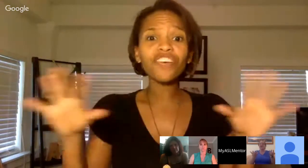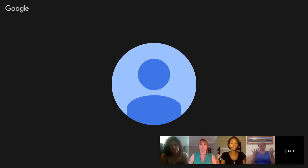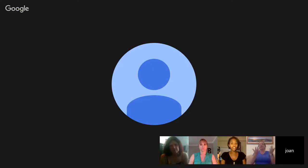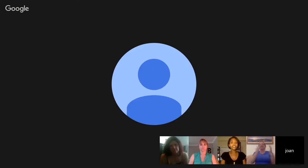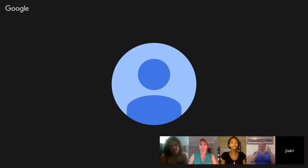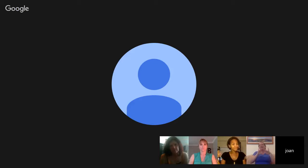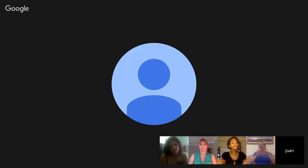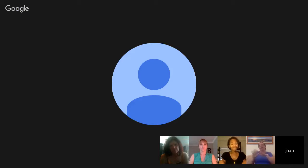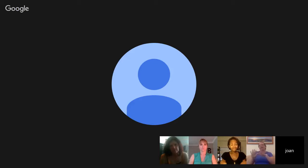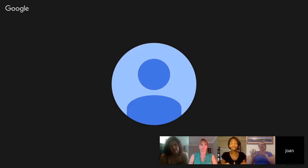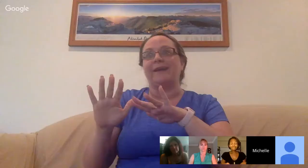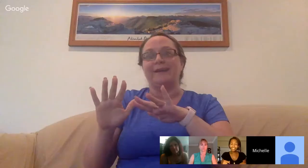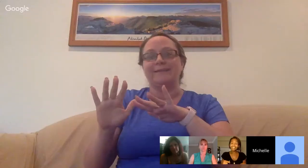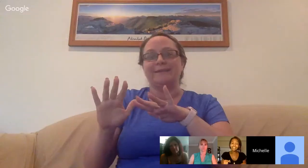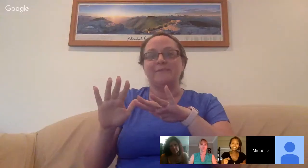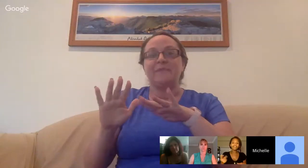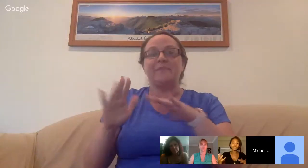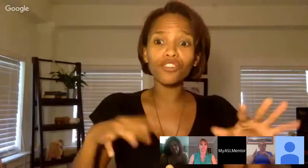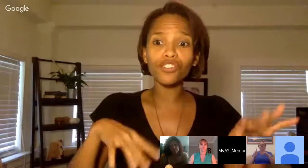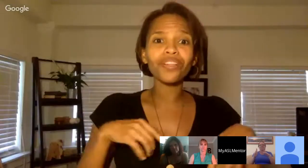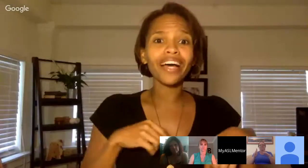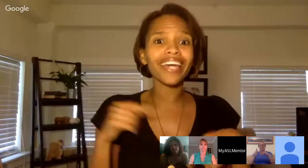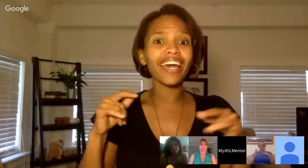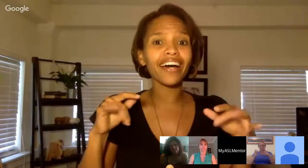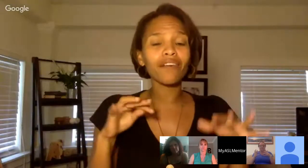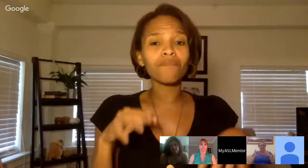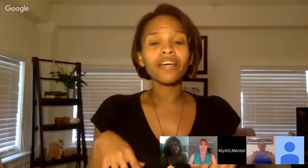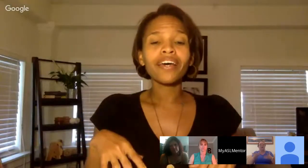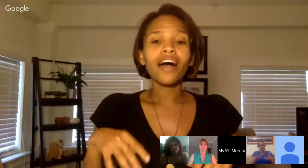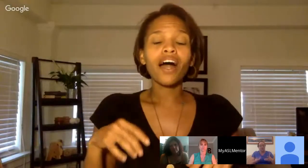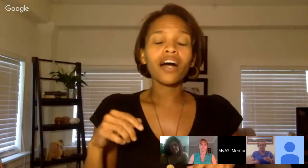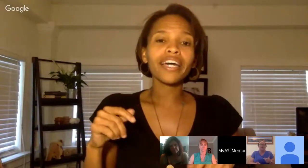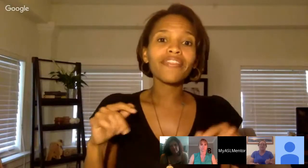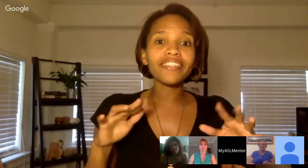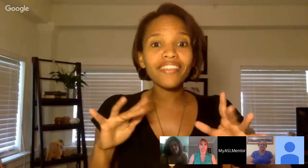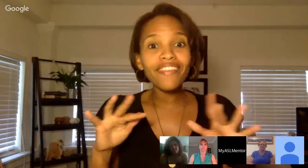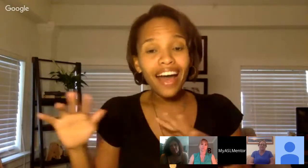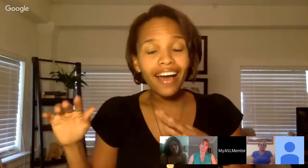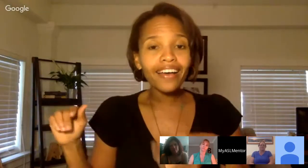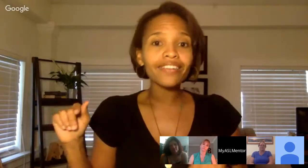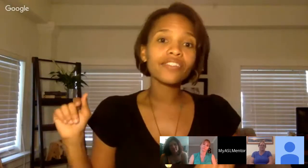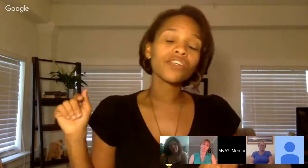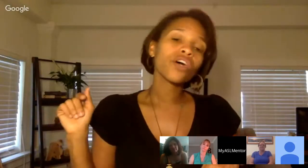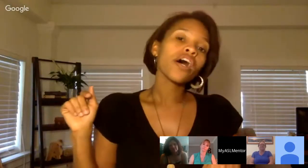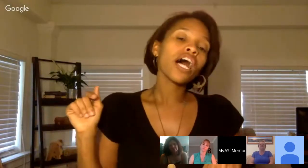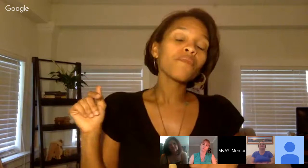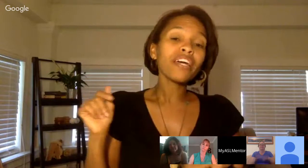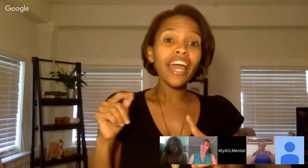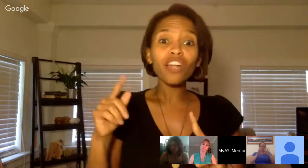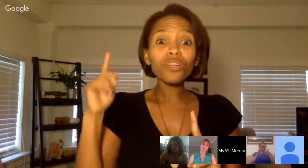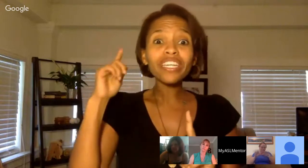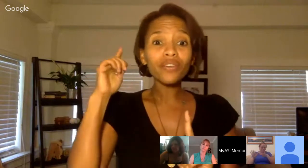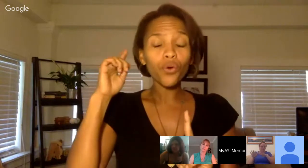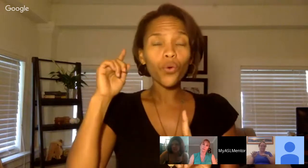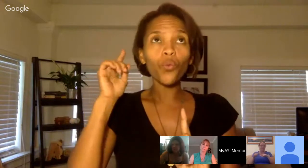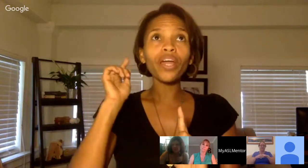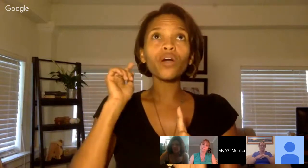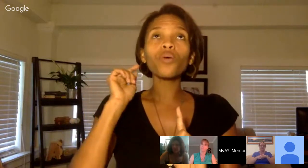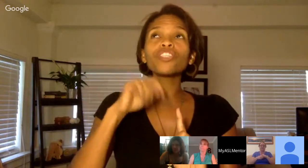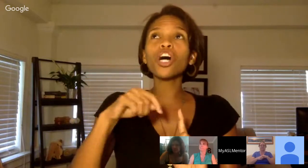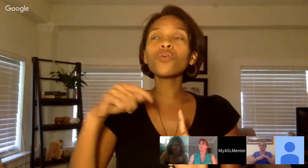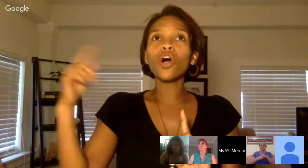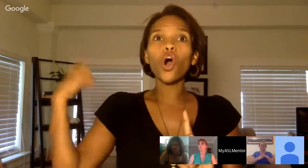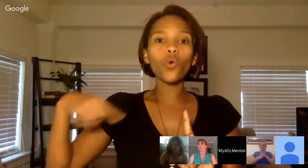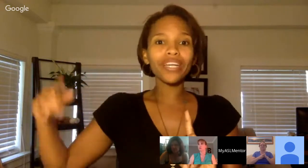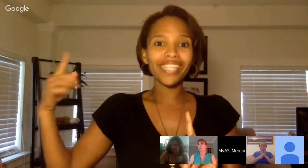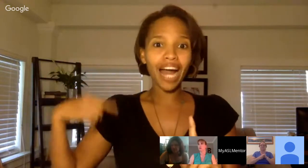a filler. Yada, yada, yada. It is a filler. So like, and this and that. And really,